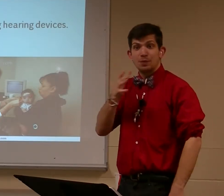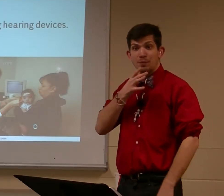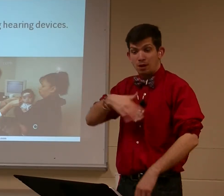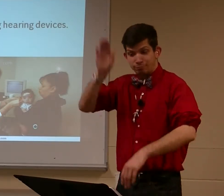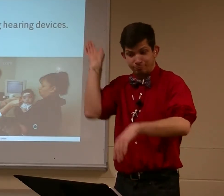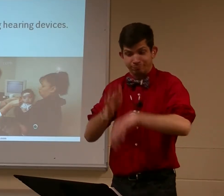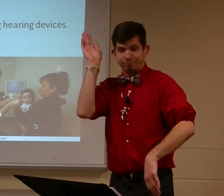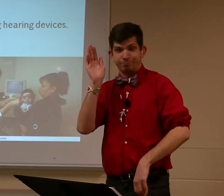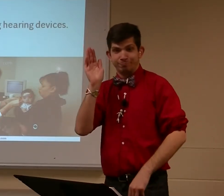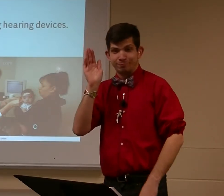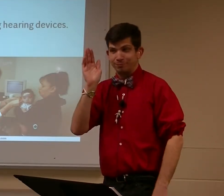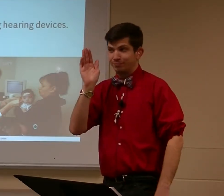mom,